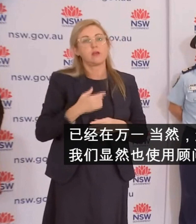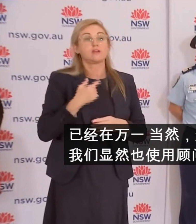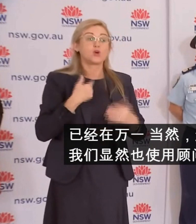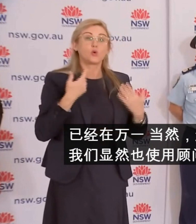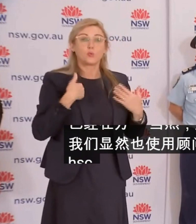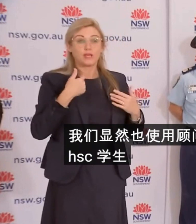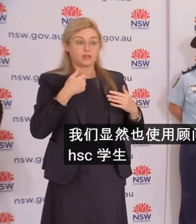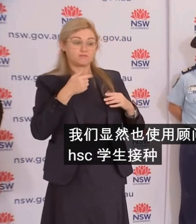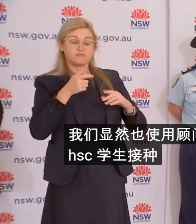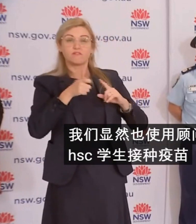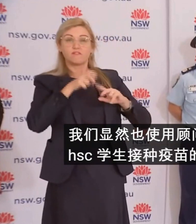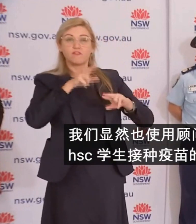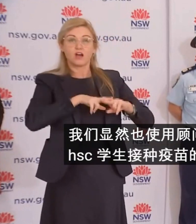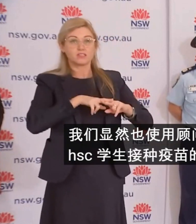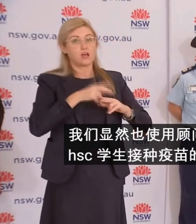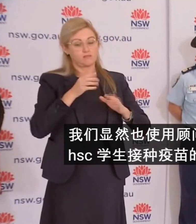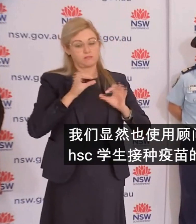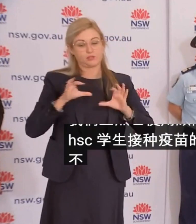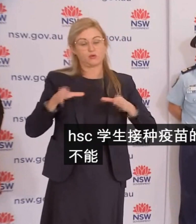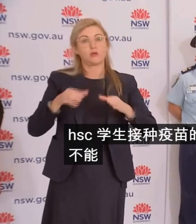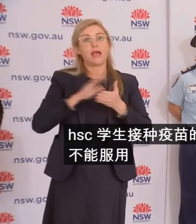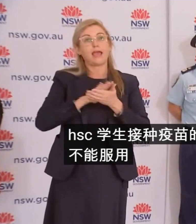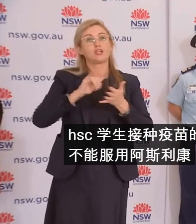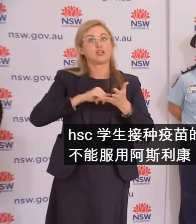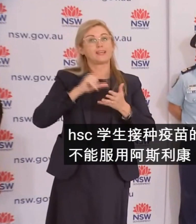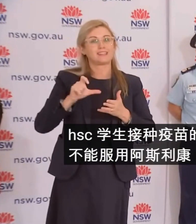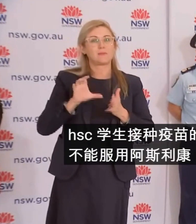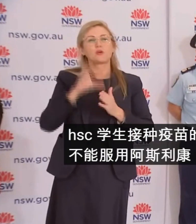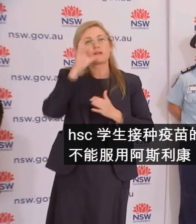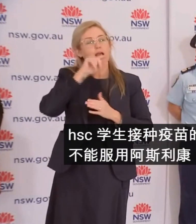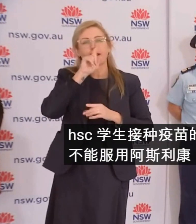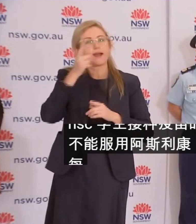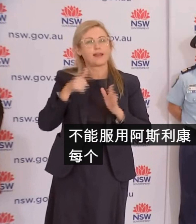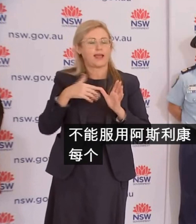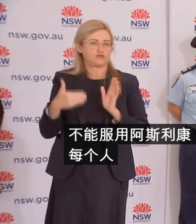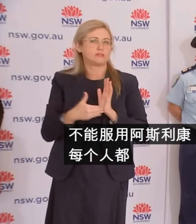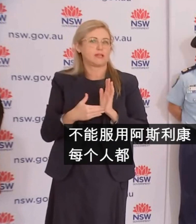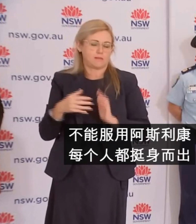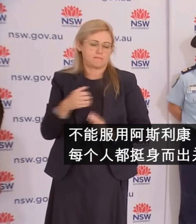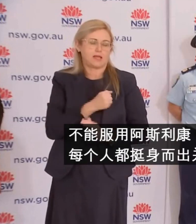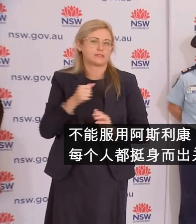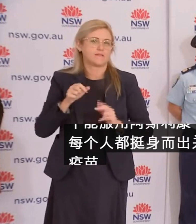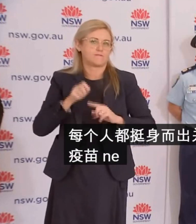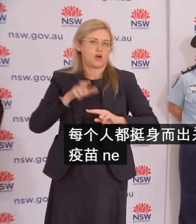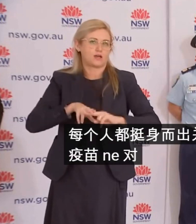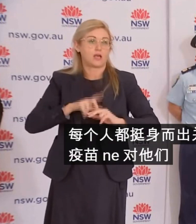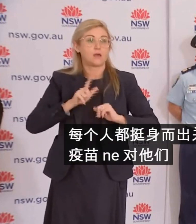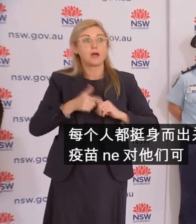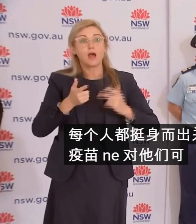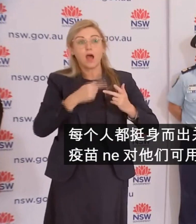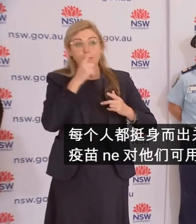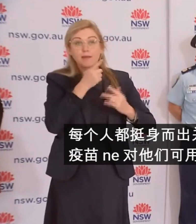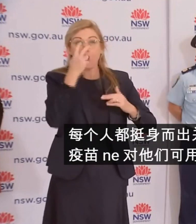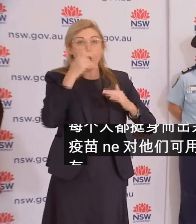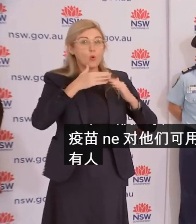Pfizer obviously to vaccinate HSC students as they can't take AstraZeneca. But we're asking everybody to come forward and get the vaccine that's available